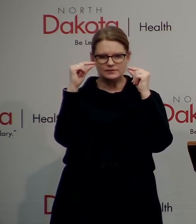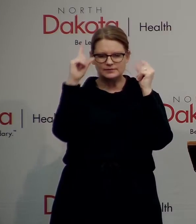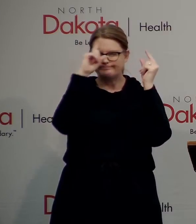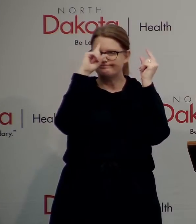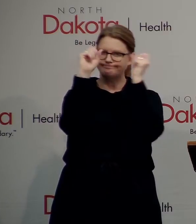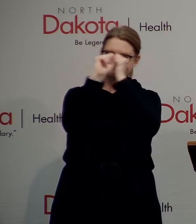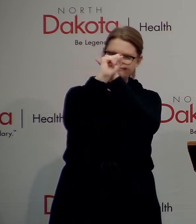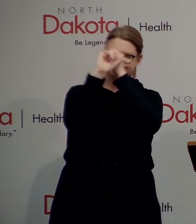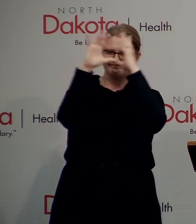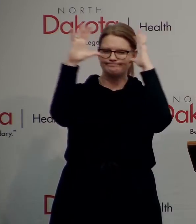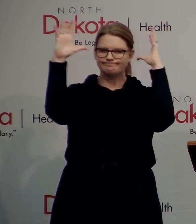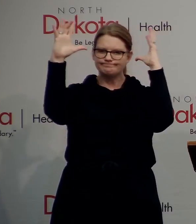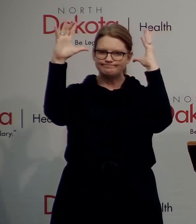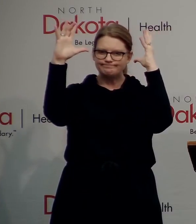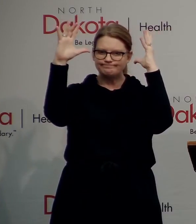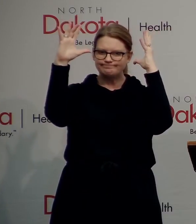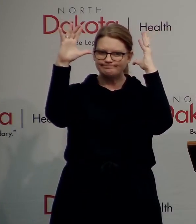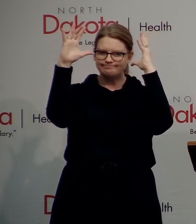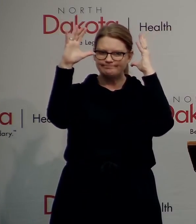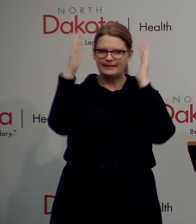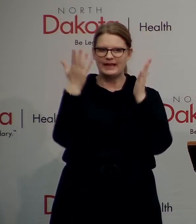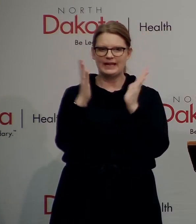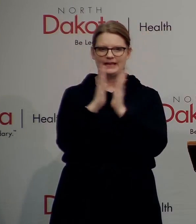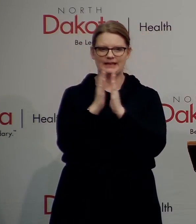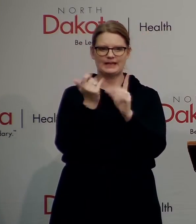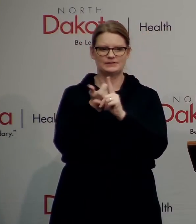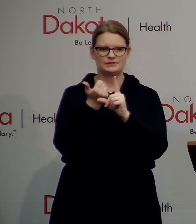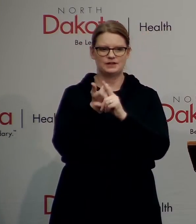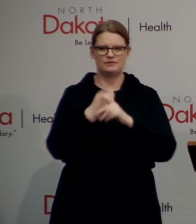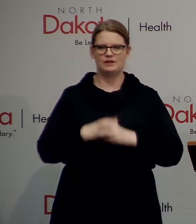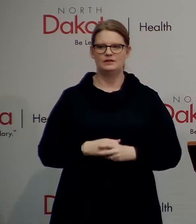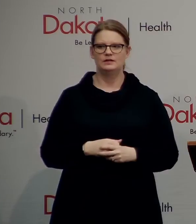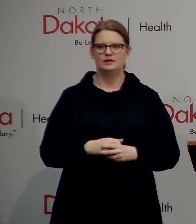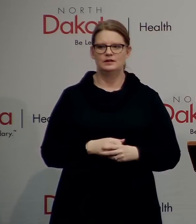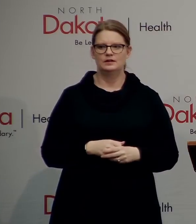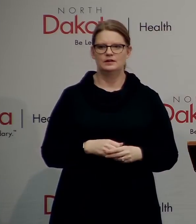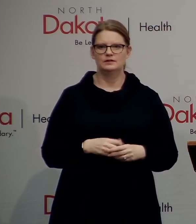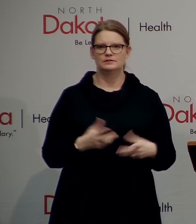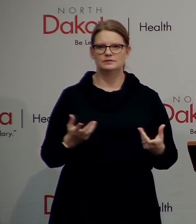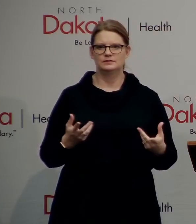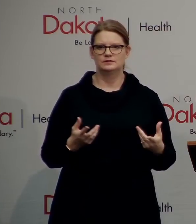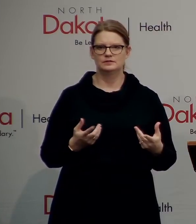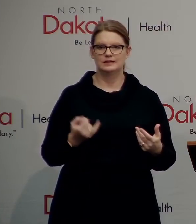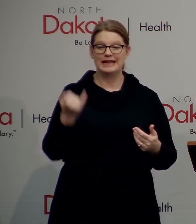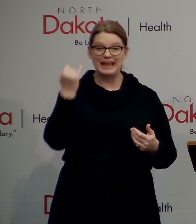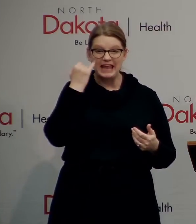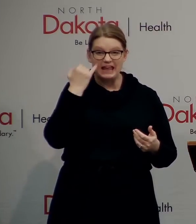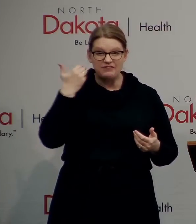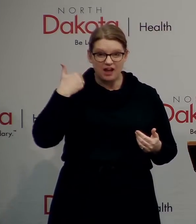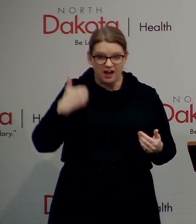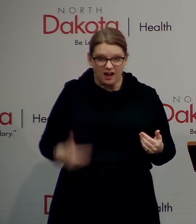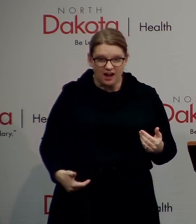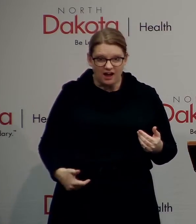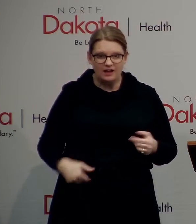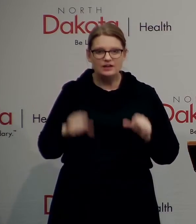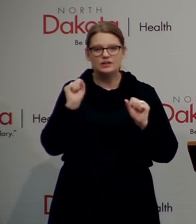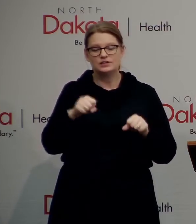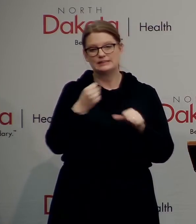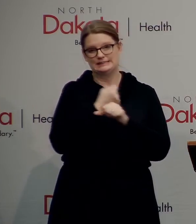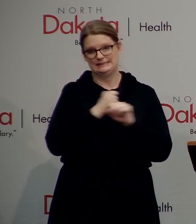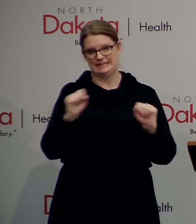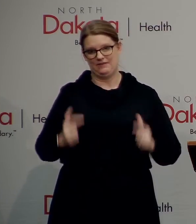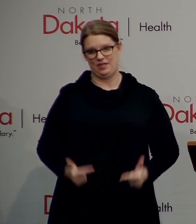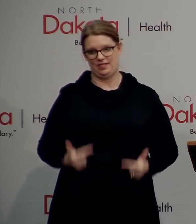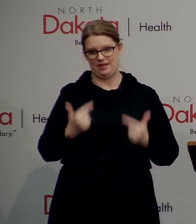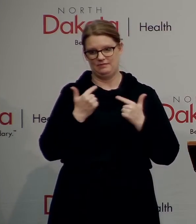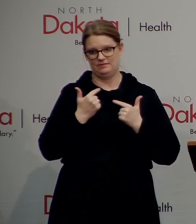and I want you to ask yourself this question. What if I could actually save someone's life?